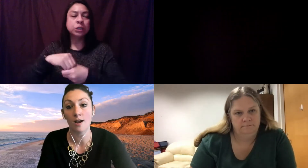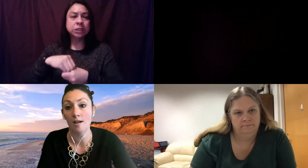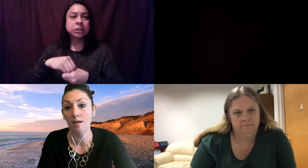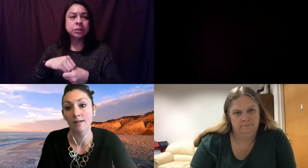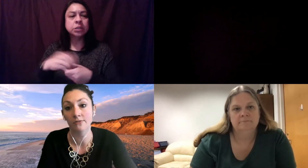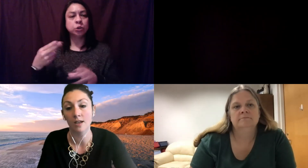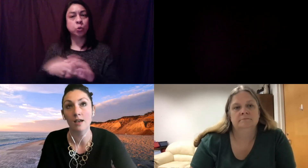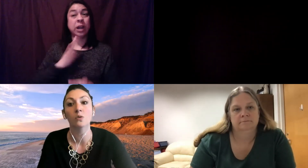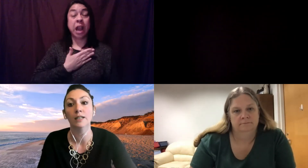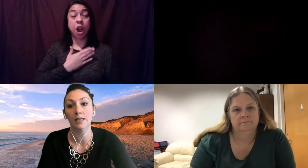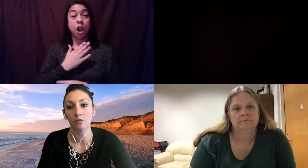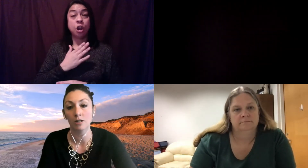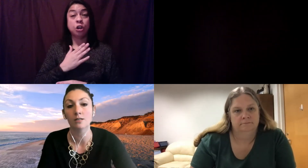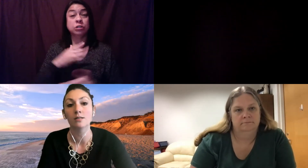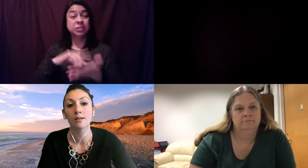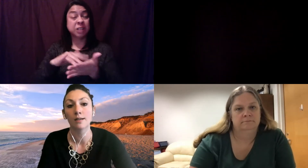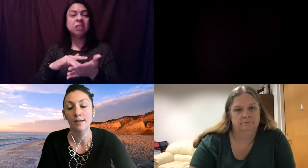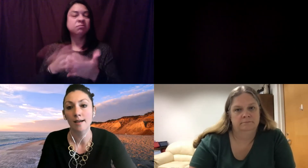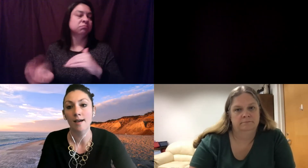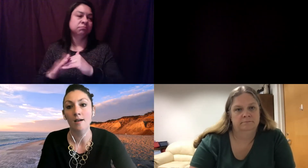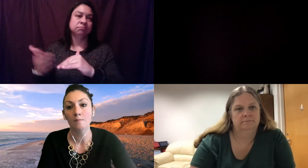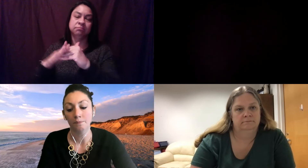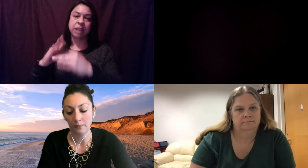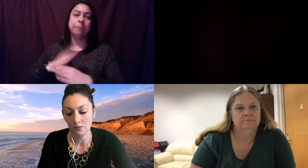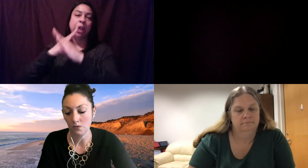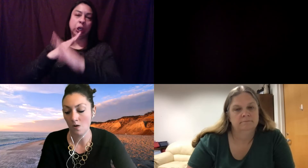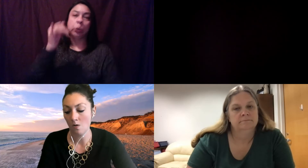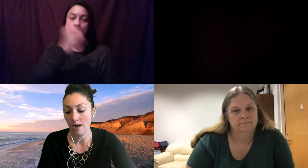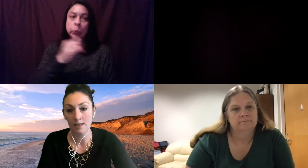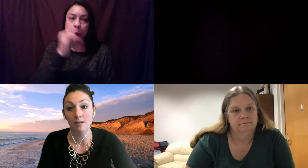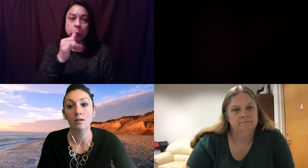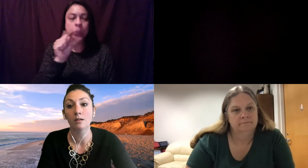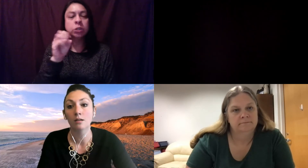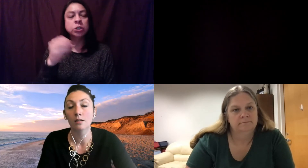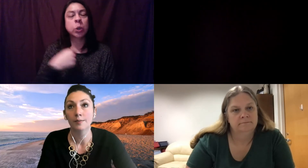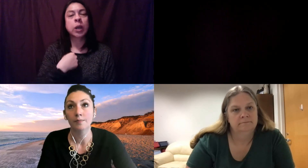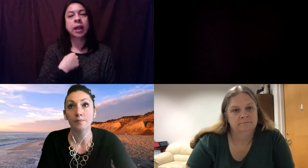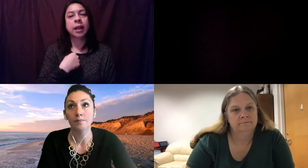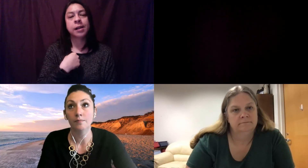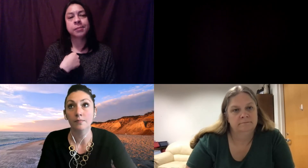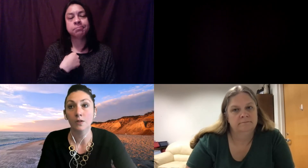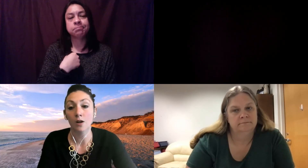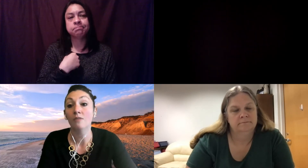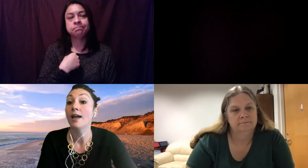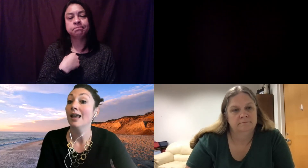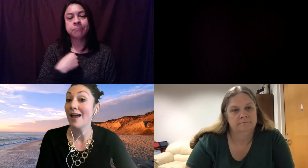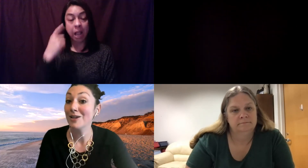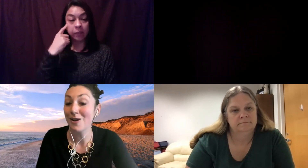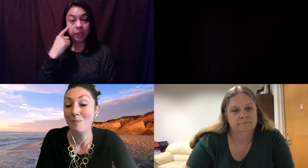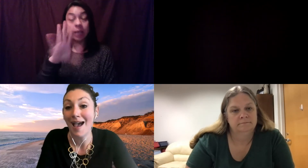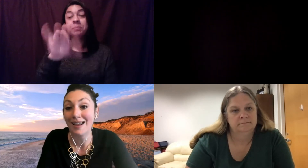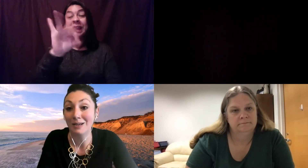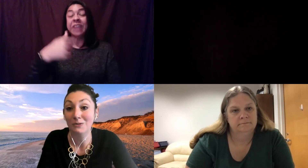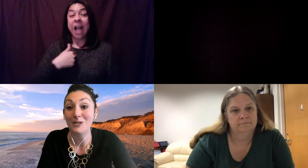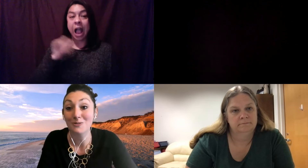our trial have only increased. So I think, you know, if I could